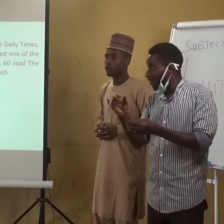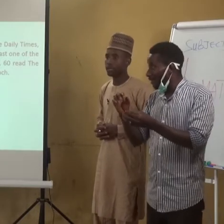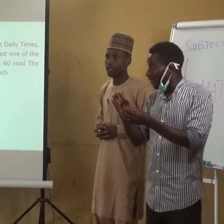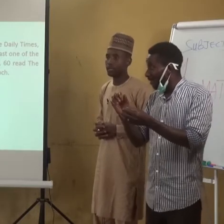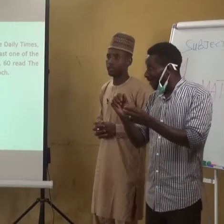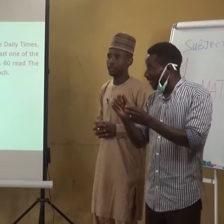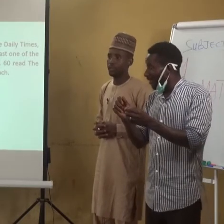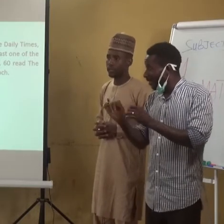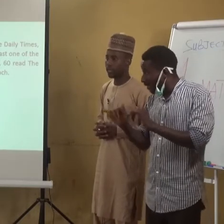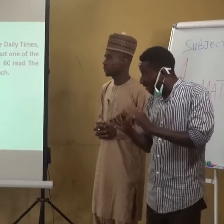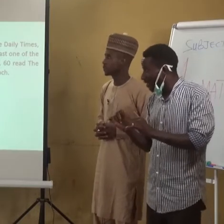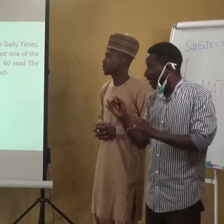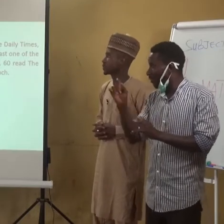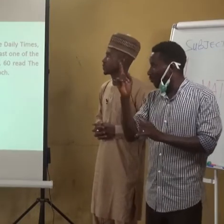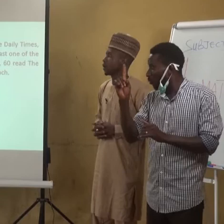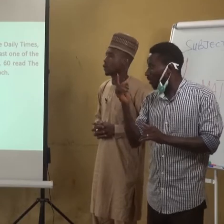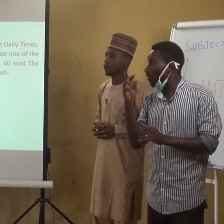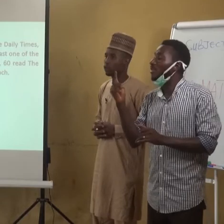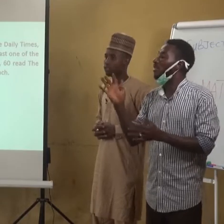142 read the Guardian,